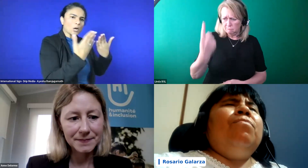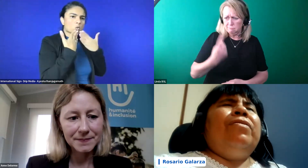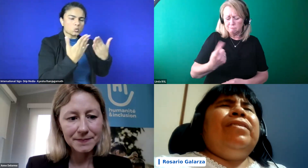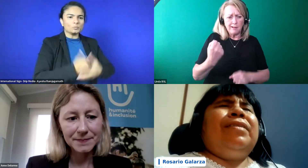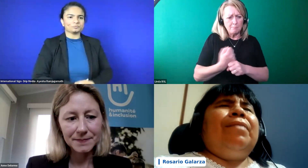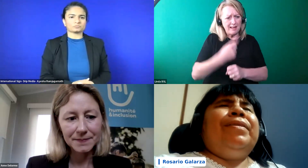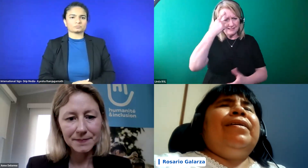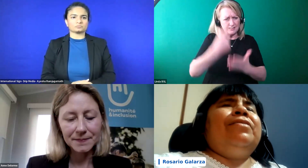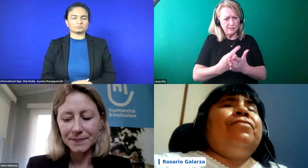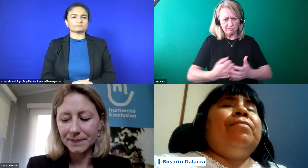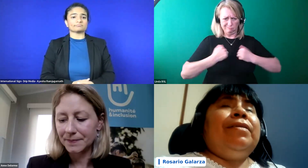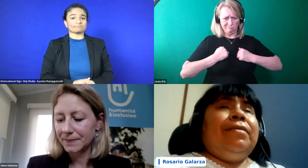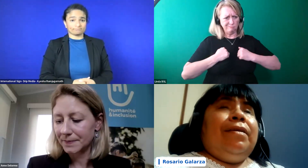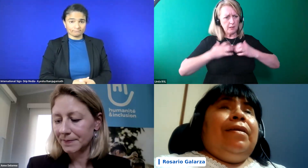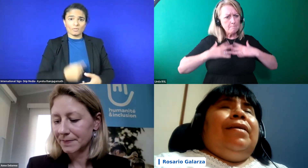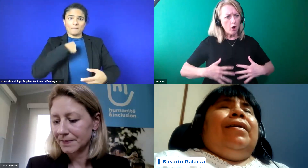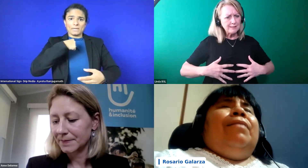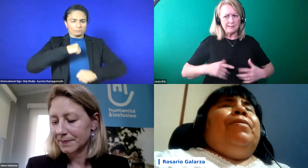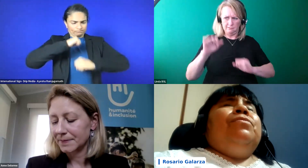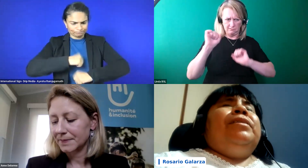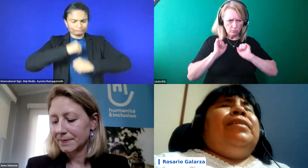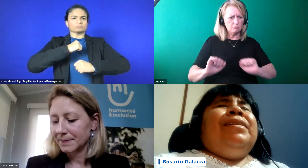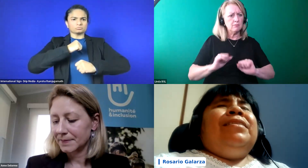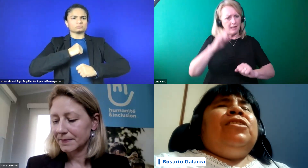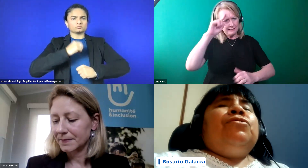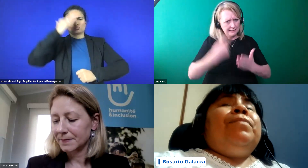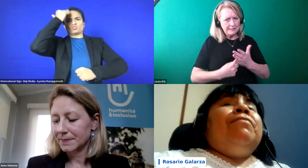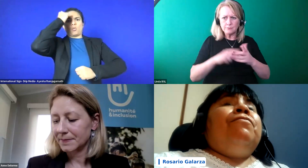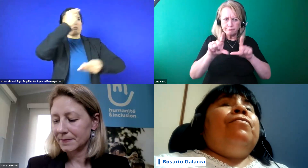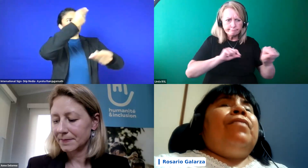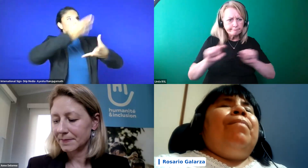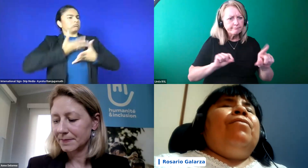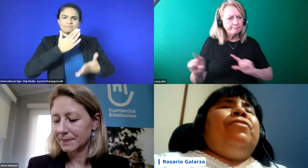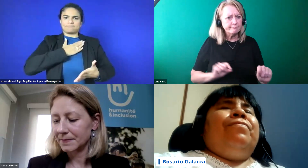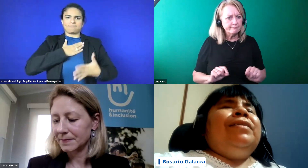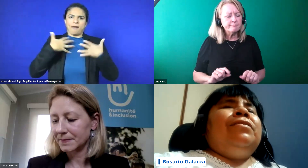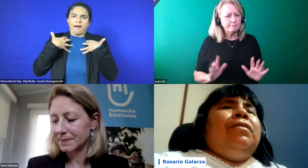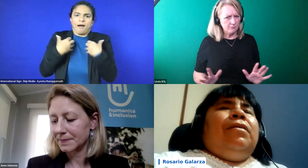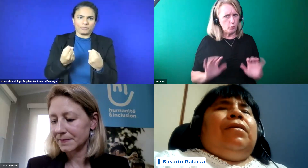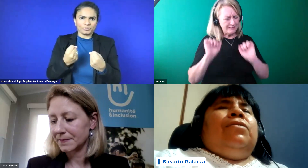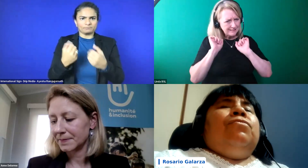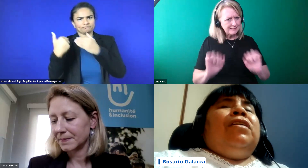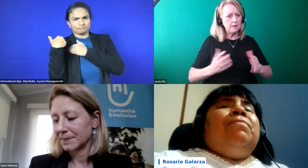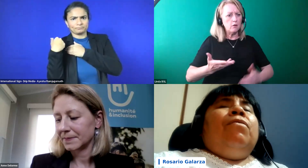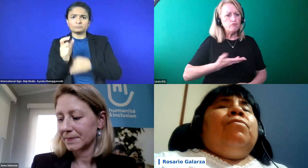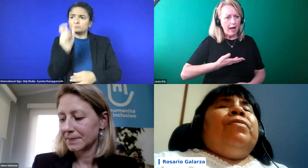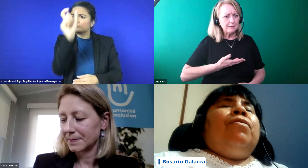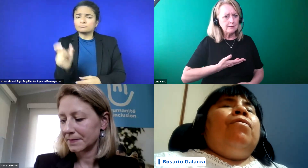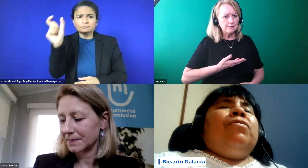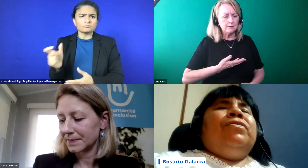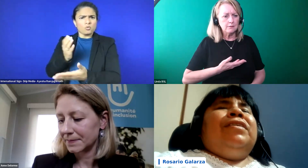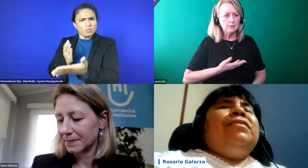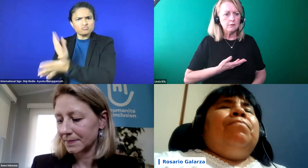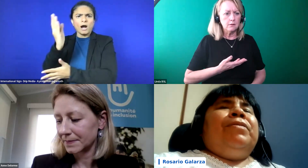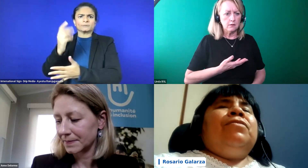their own bodies and medical treatments. A person with disabilities should be informed about their rights to give or